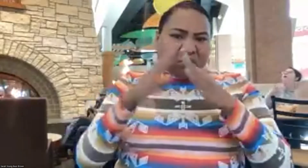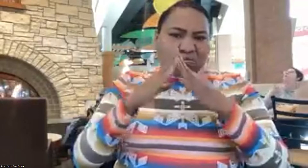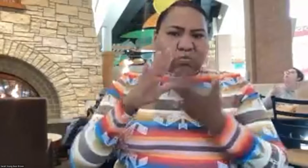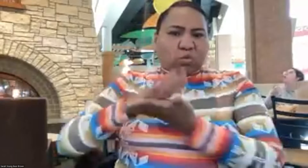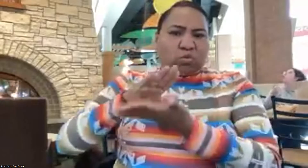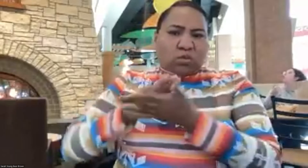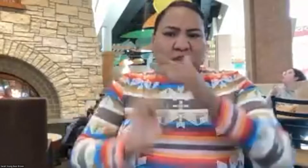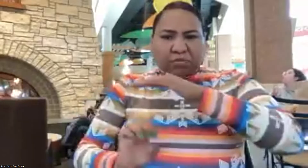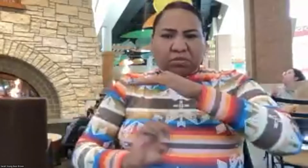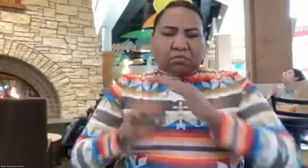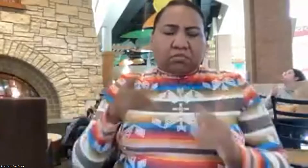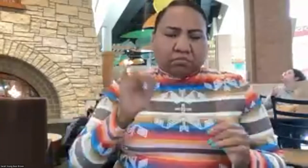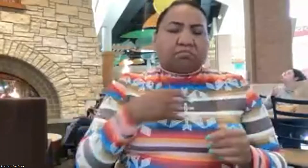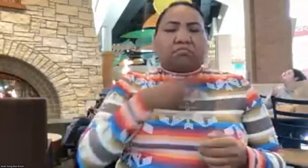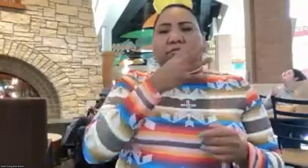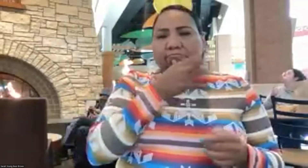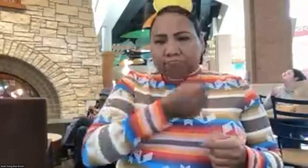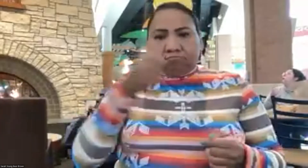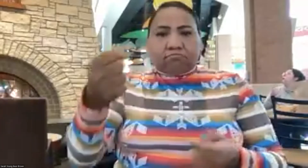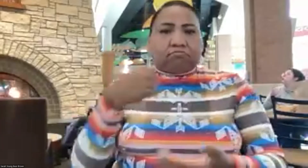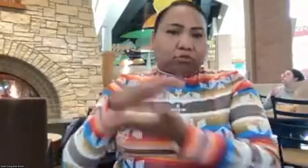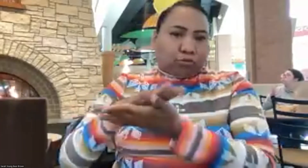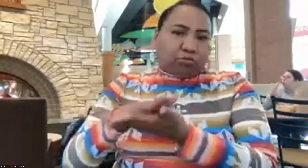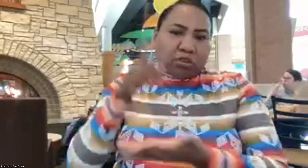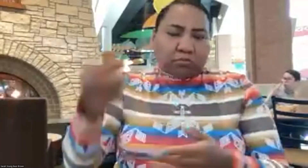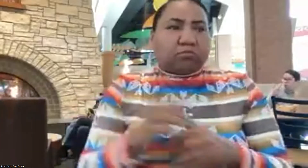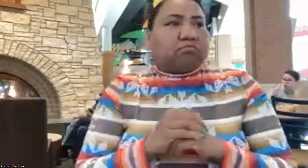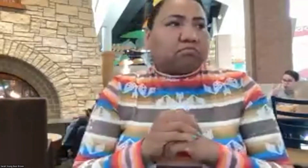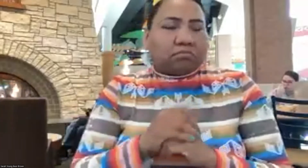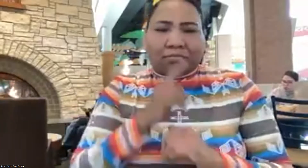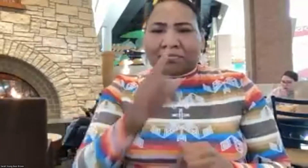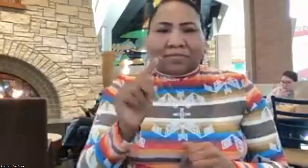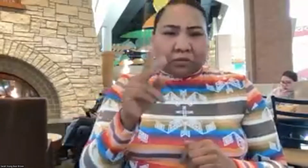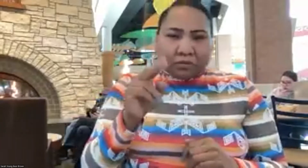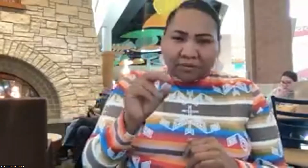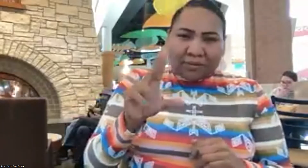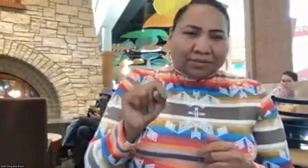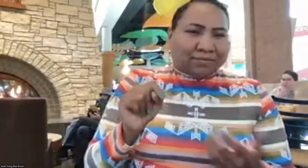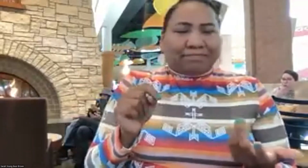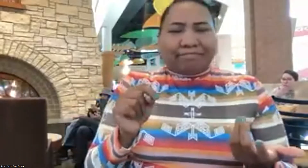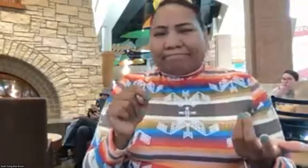Around the age of 3 or 4 years old, I was sent to a preschool.